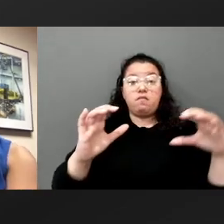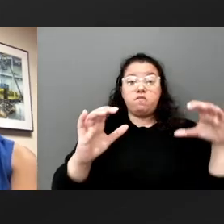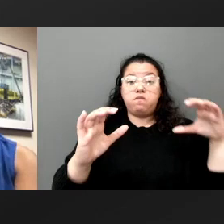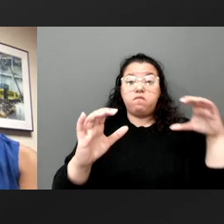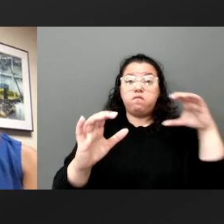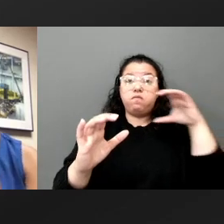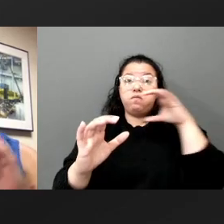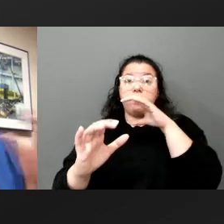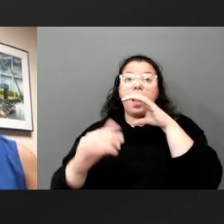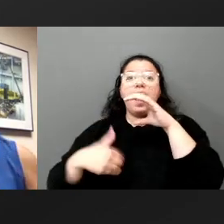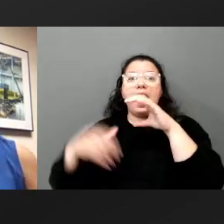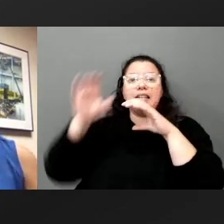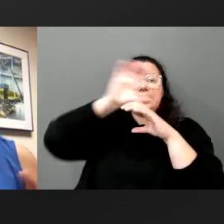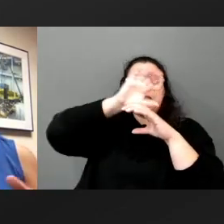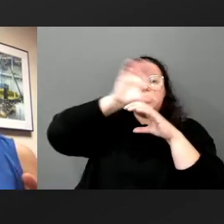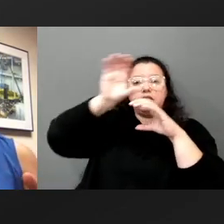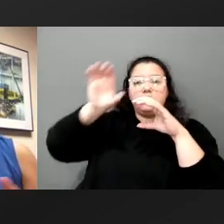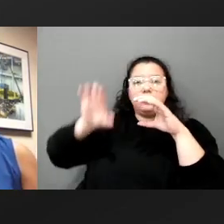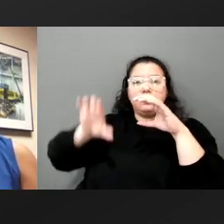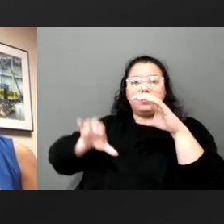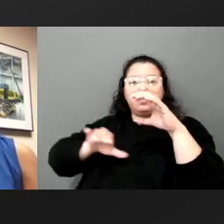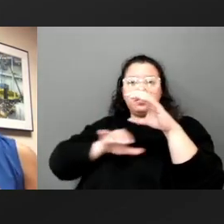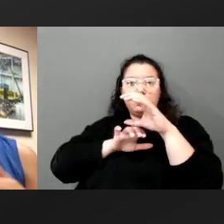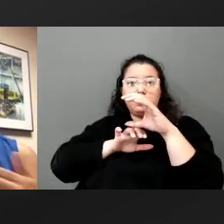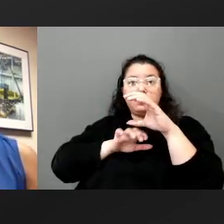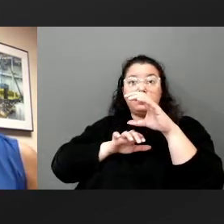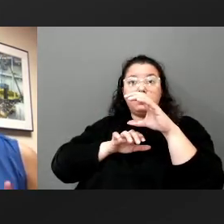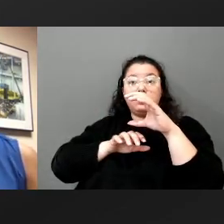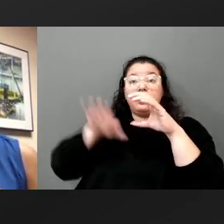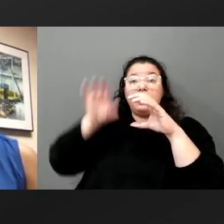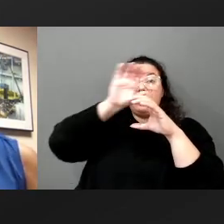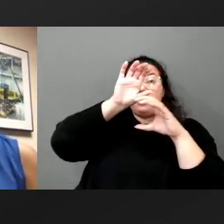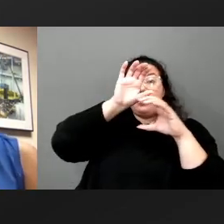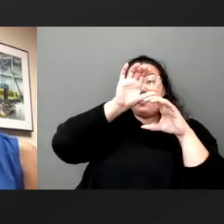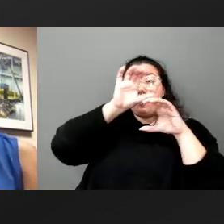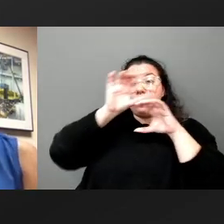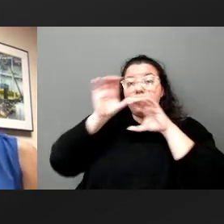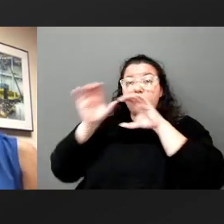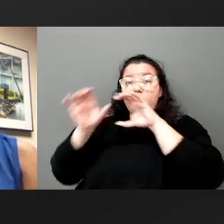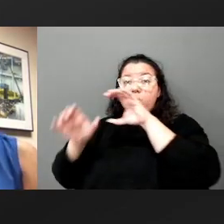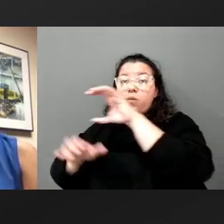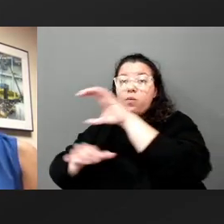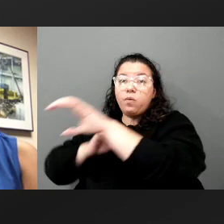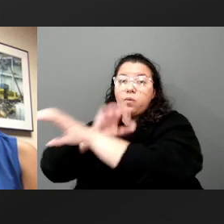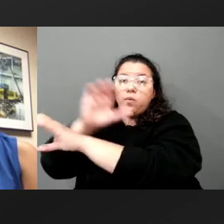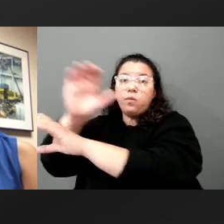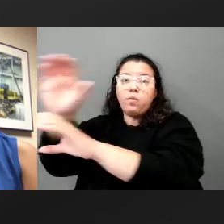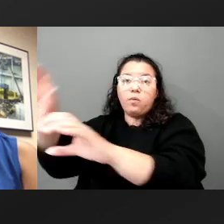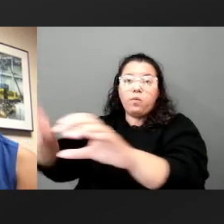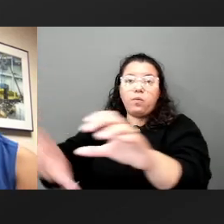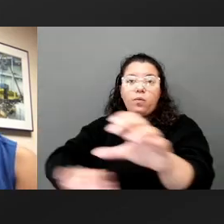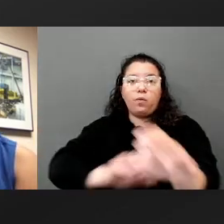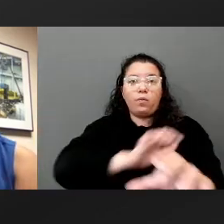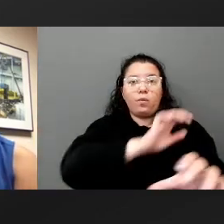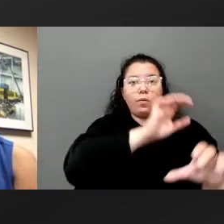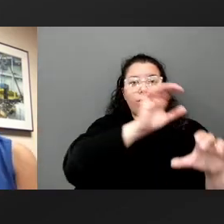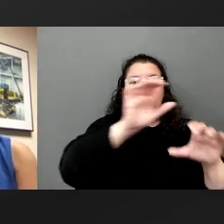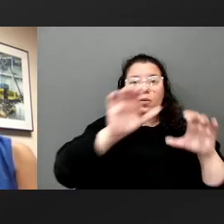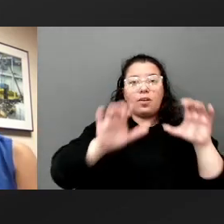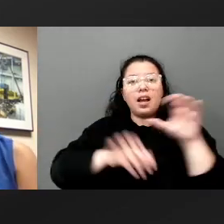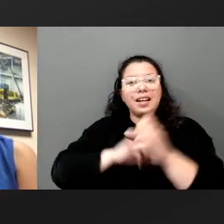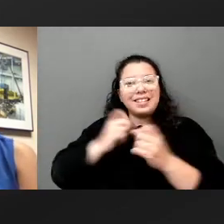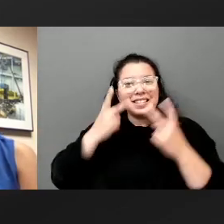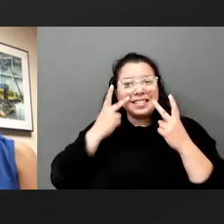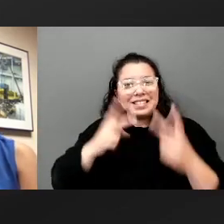front of the star. And so with that, we can break down into spectroscopy as you see here. And so there